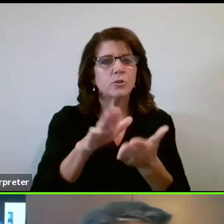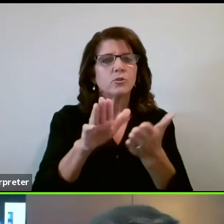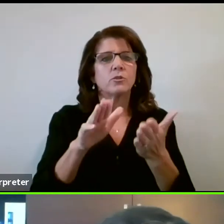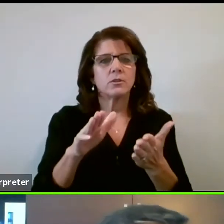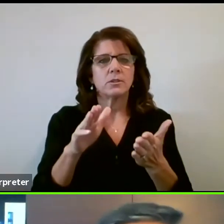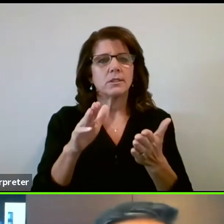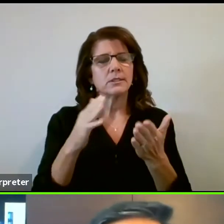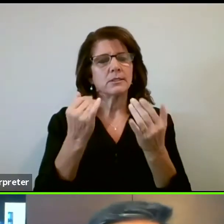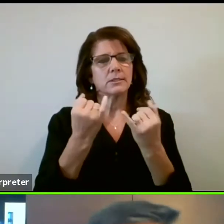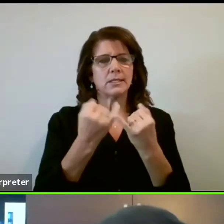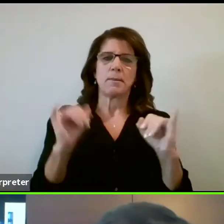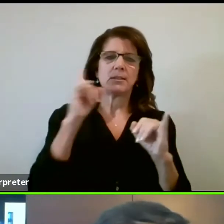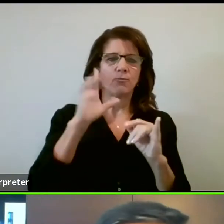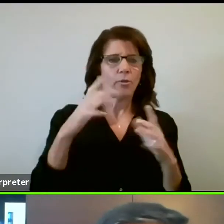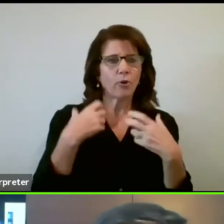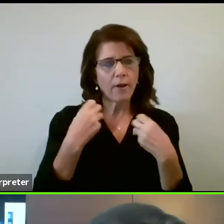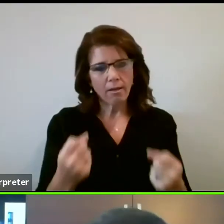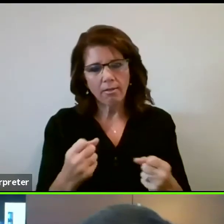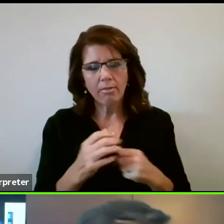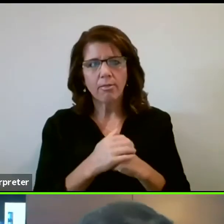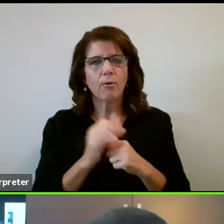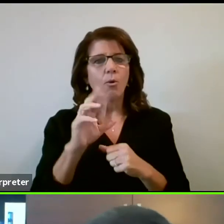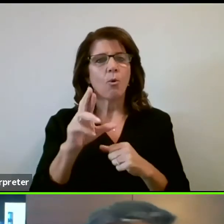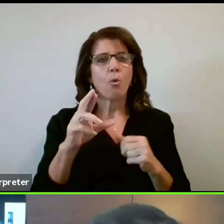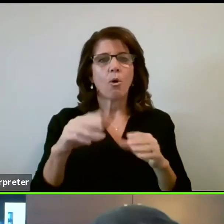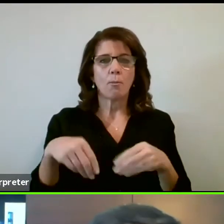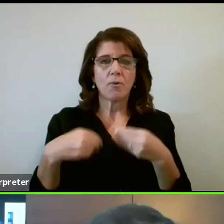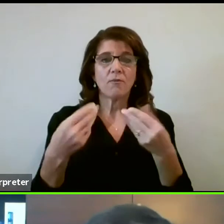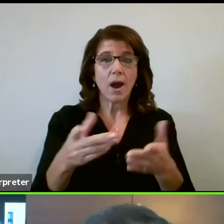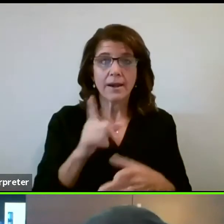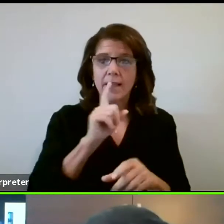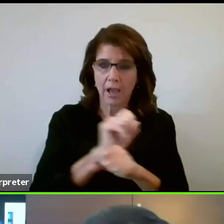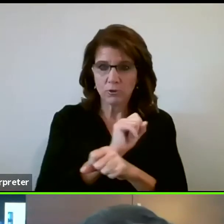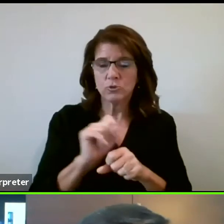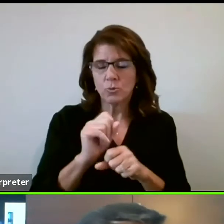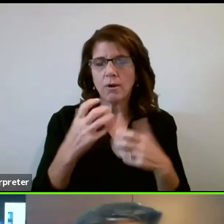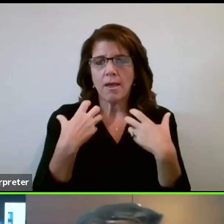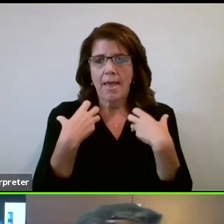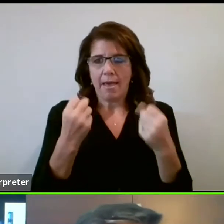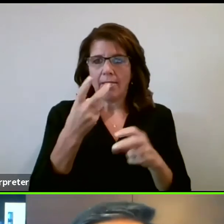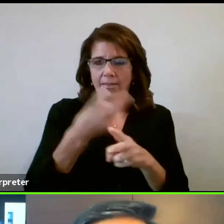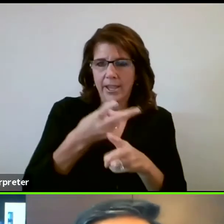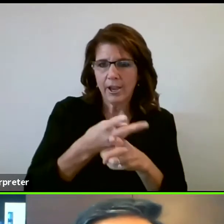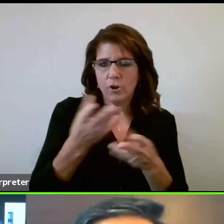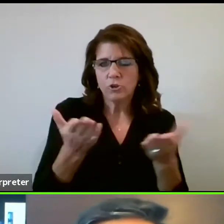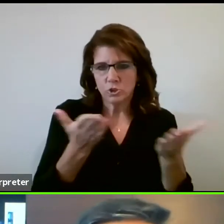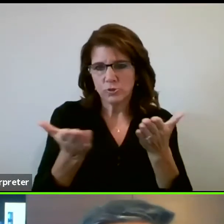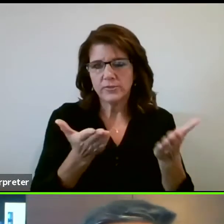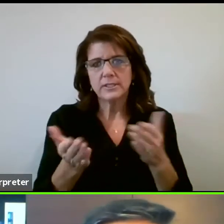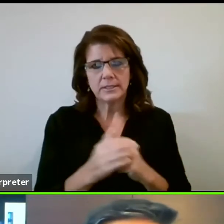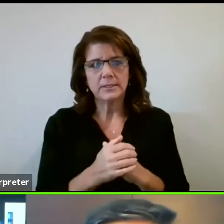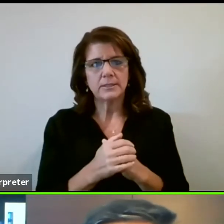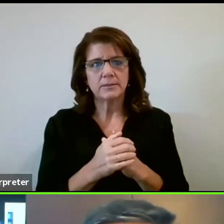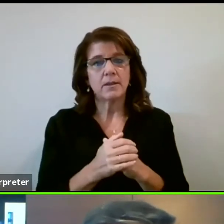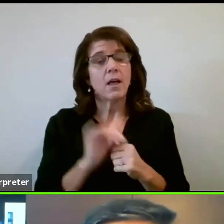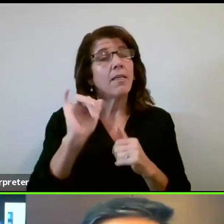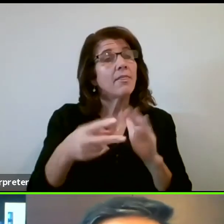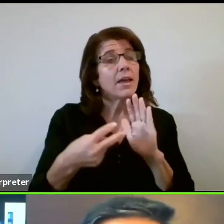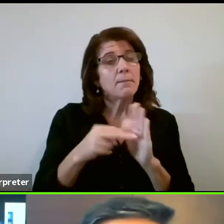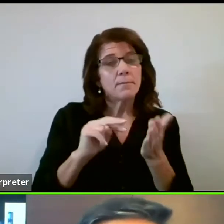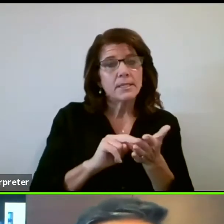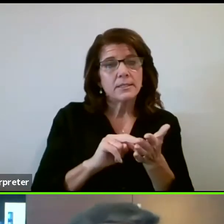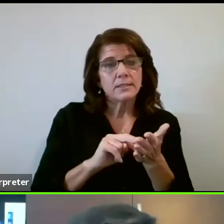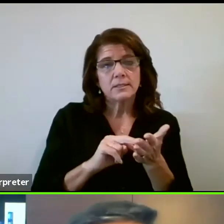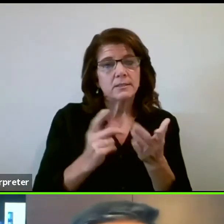determinants of health or delivery of actual healthcare services, which means that there